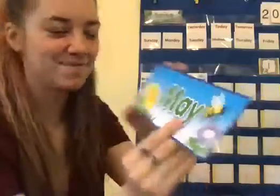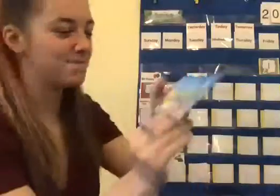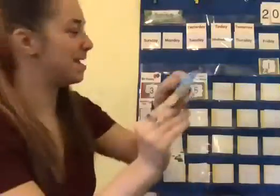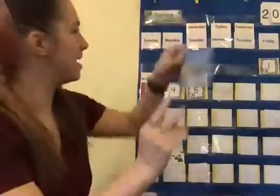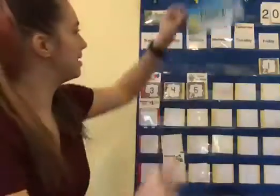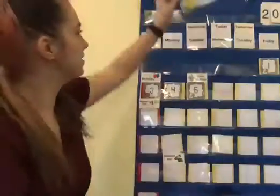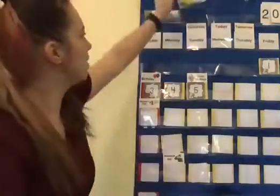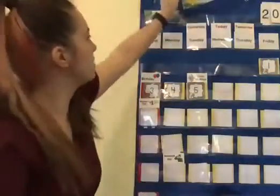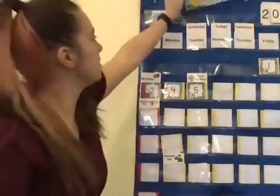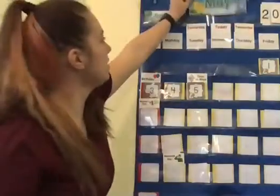May is our